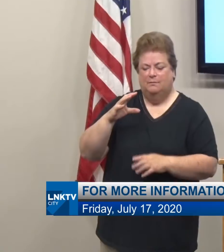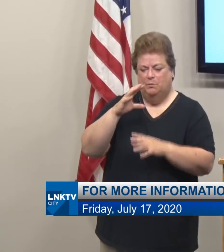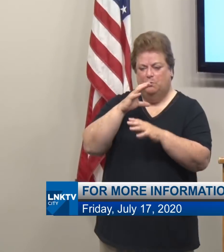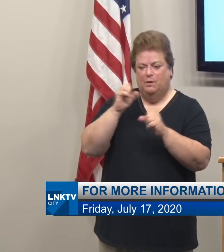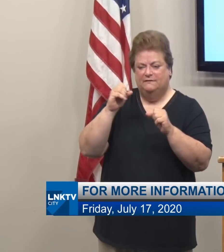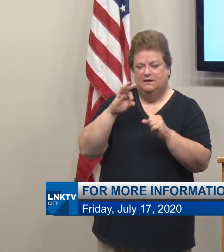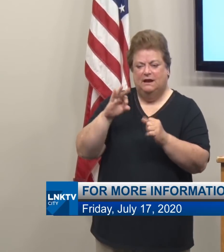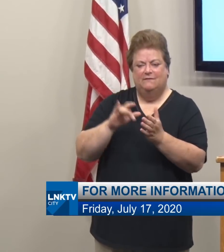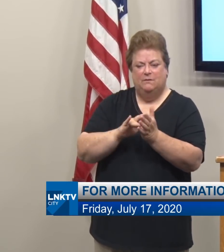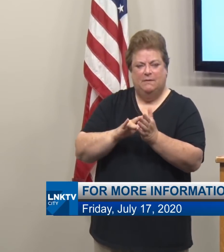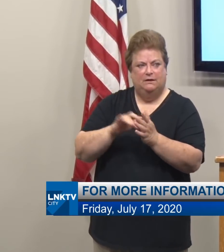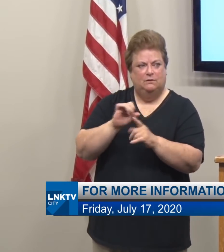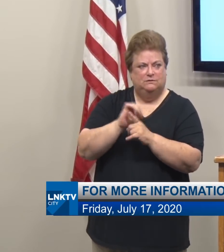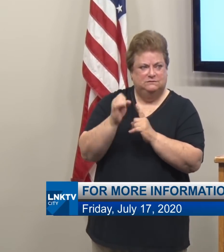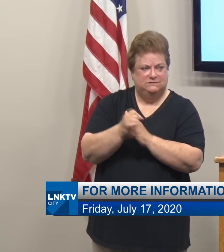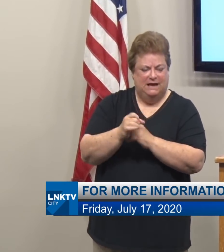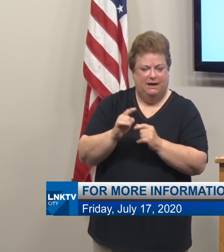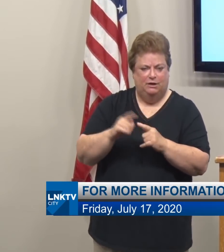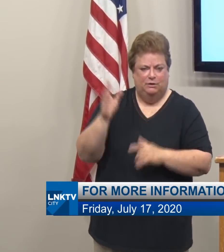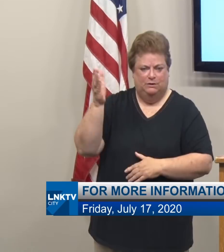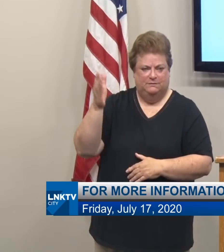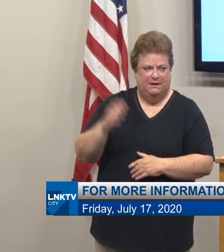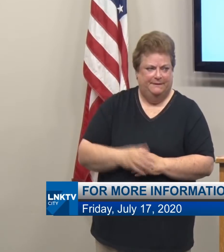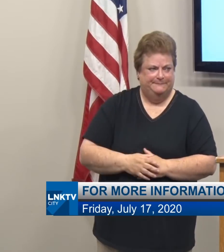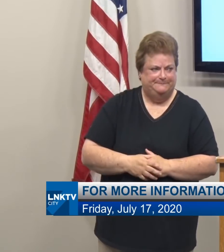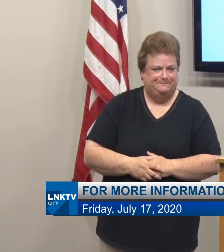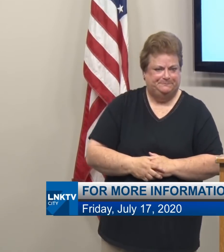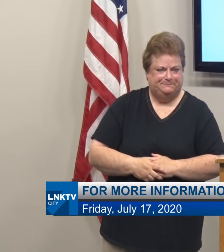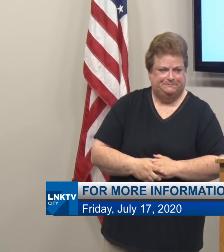Medical Society, to speak.